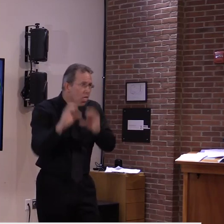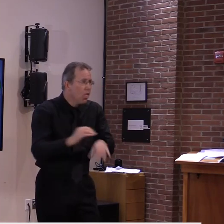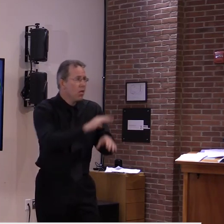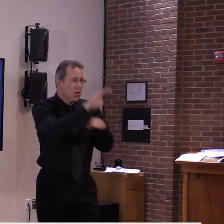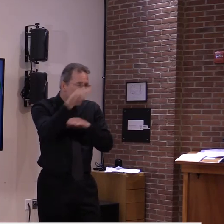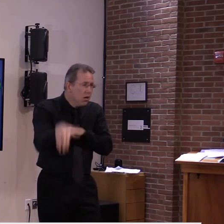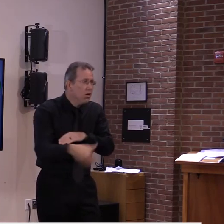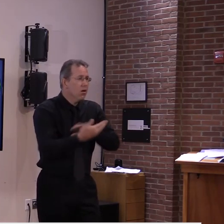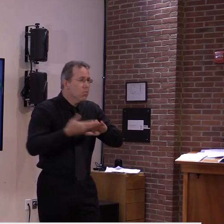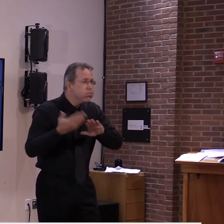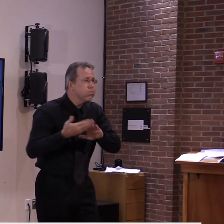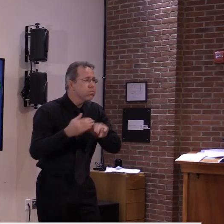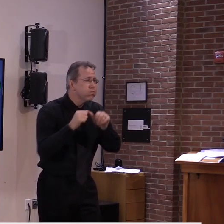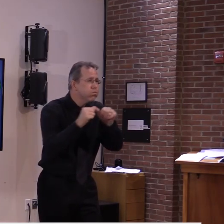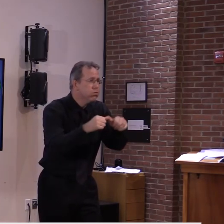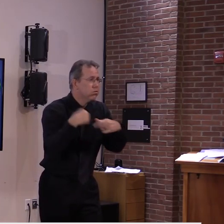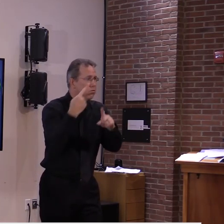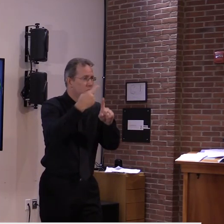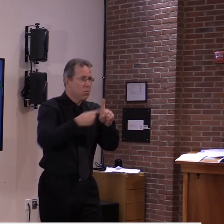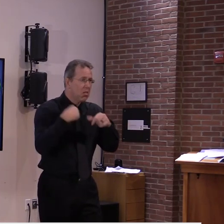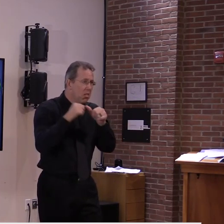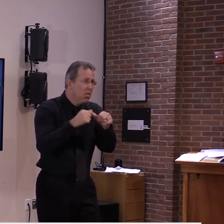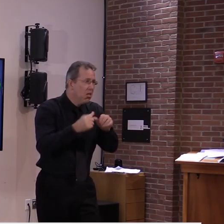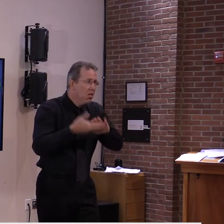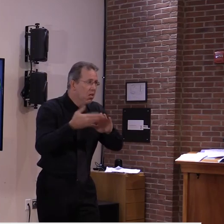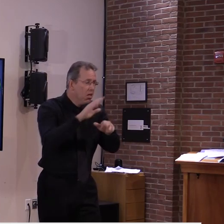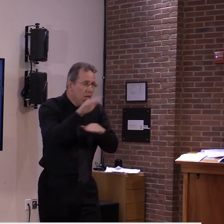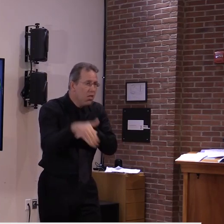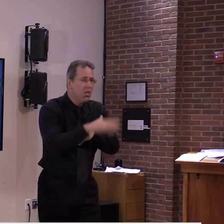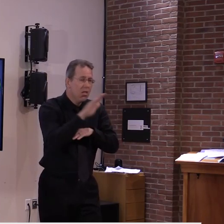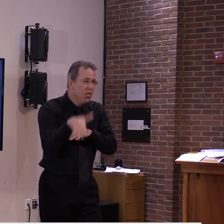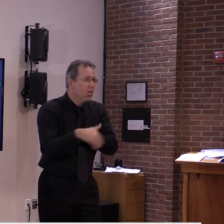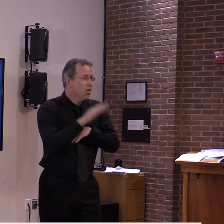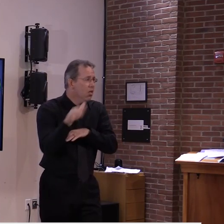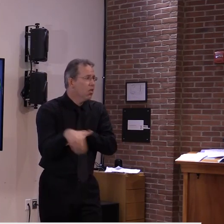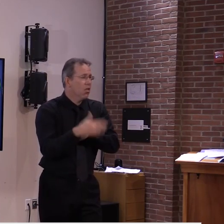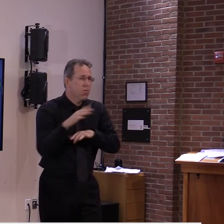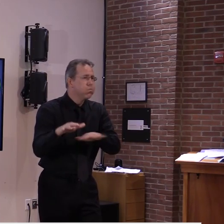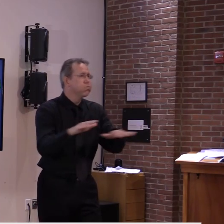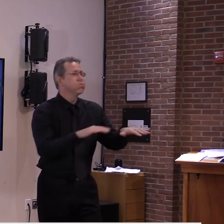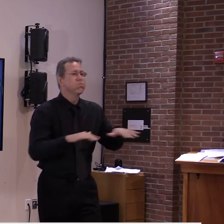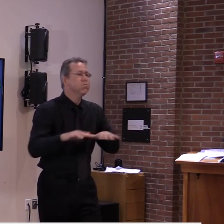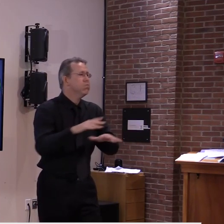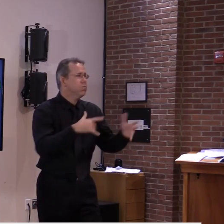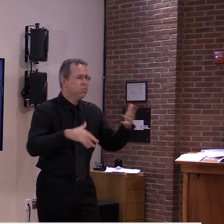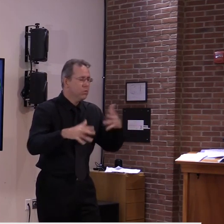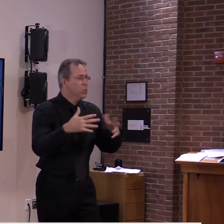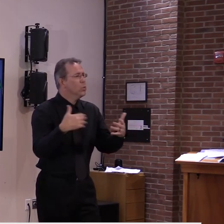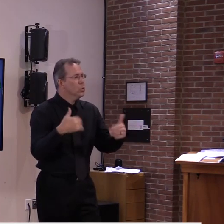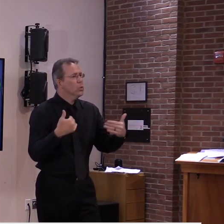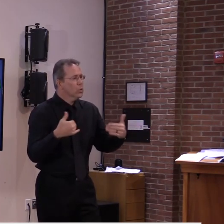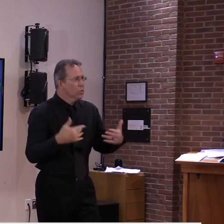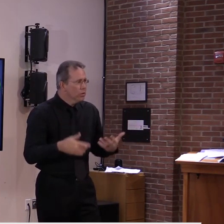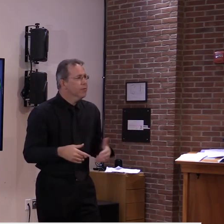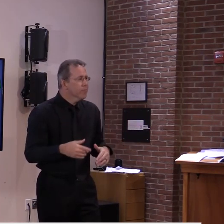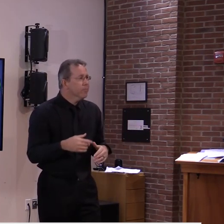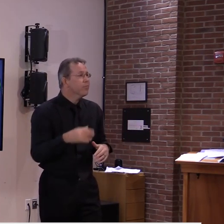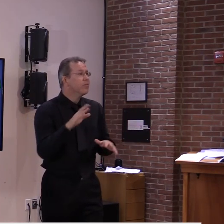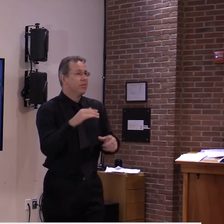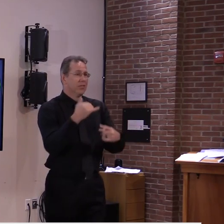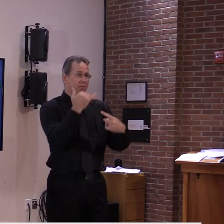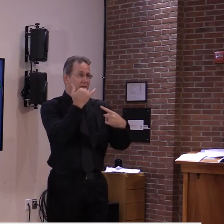and they're running at rapid pace. And I think if they make a mistake, we can't ignore the mistake. We got to acknowledge the